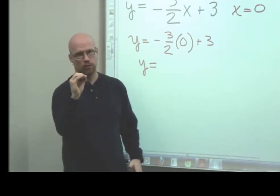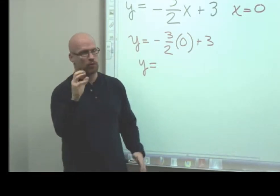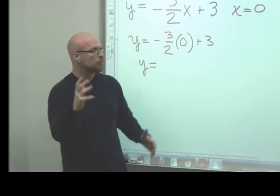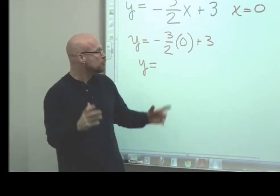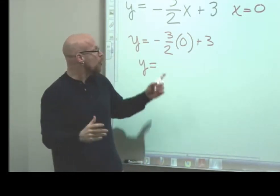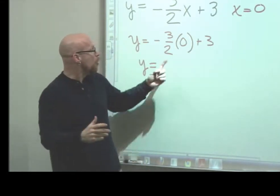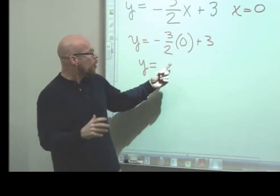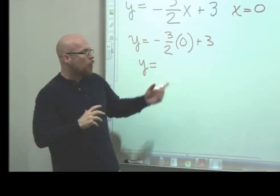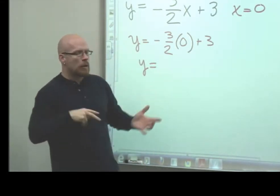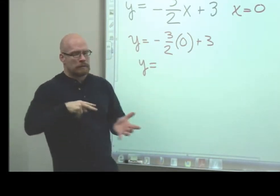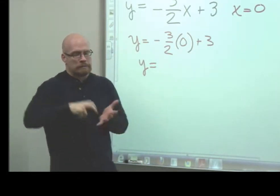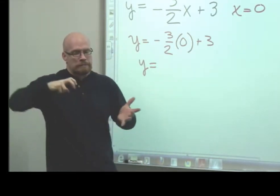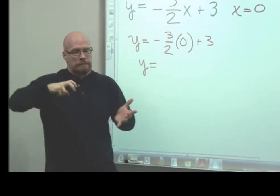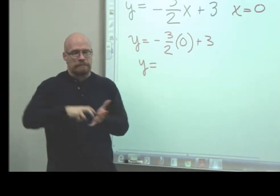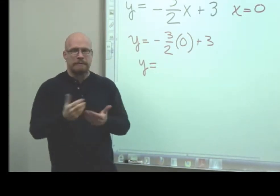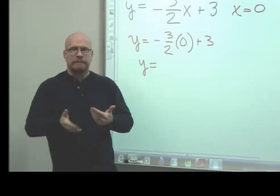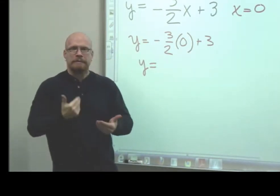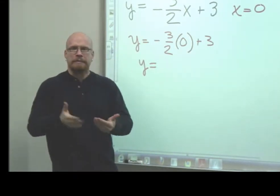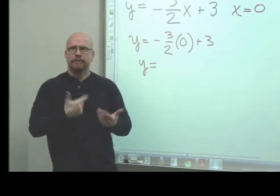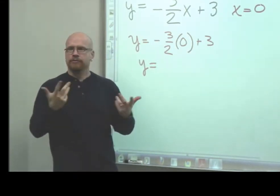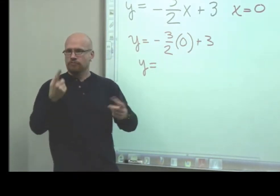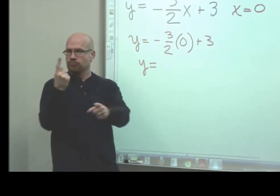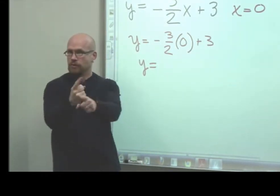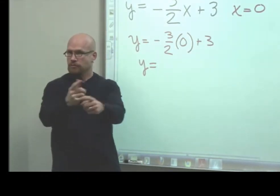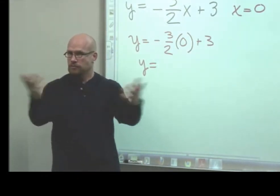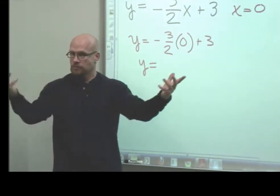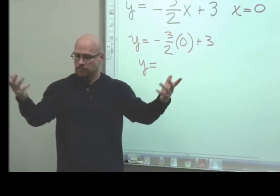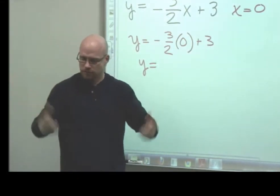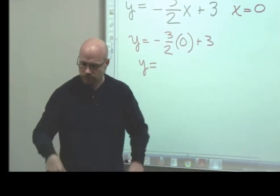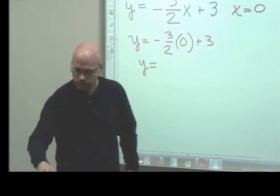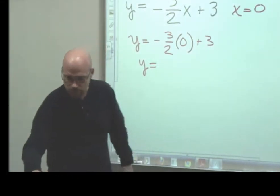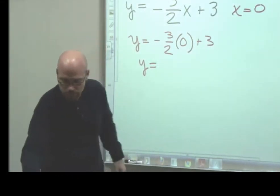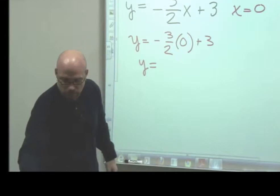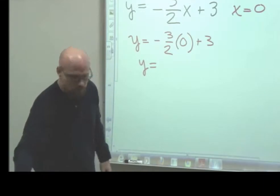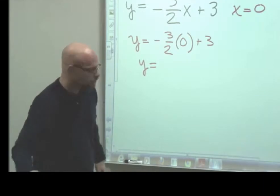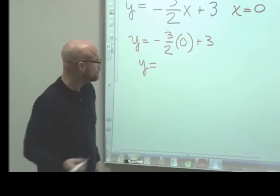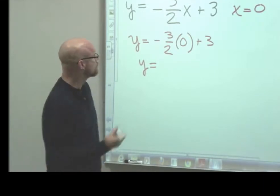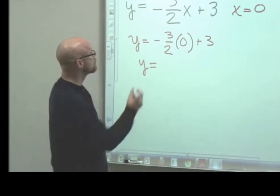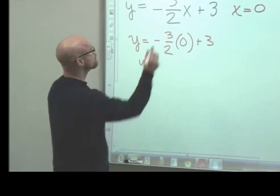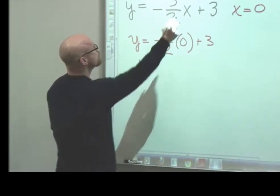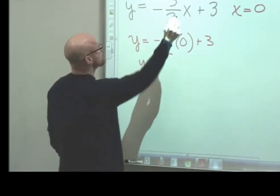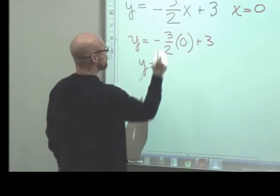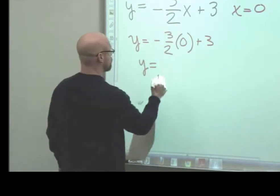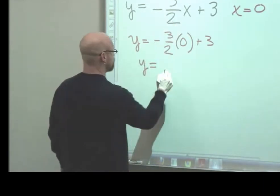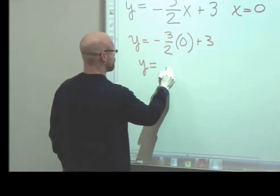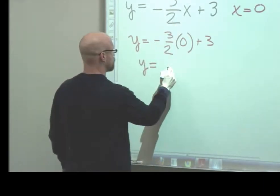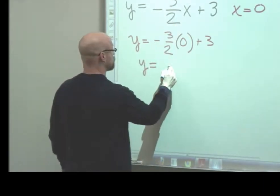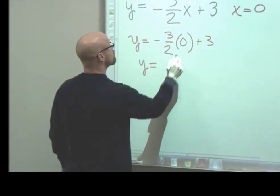times 0 is 0. So we should be thrilled right now. This makes it easier, doesn't it?